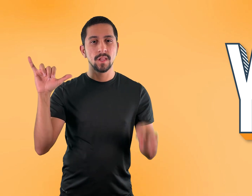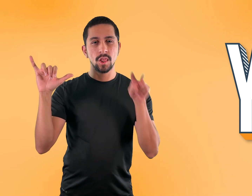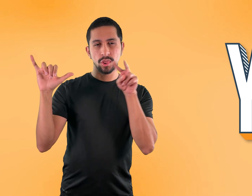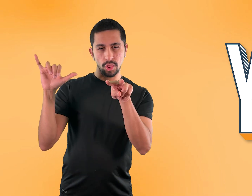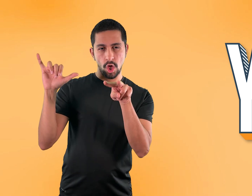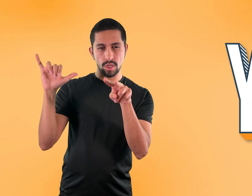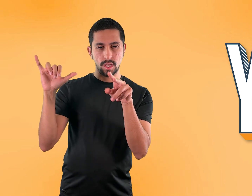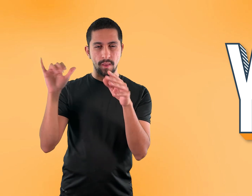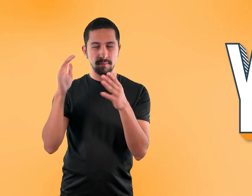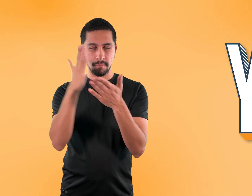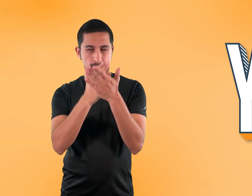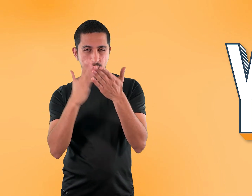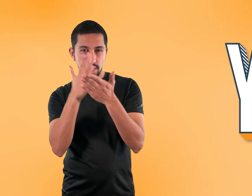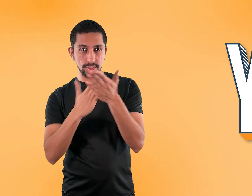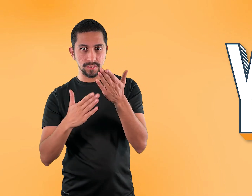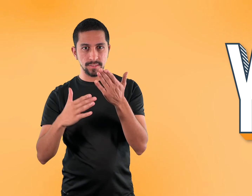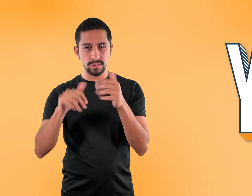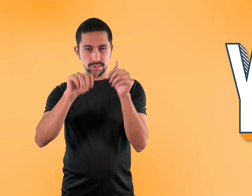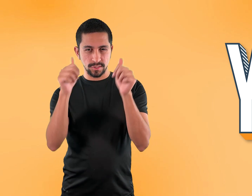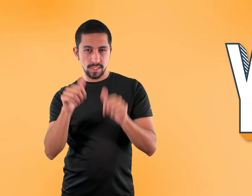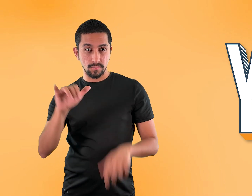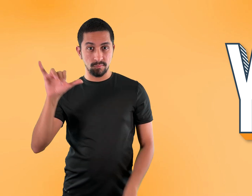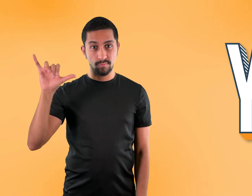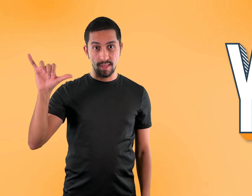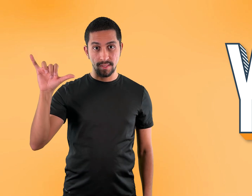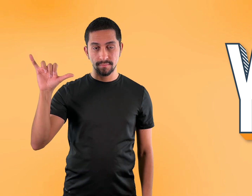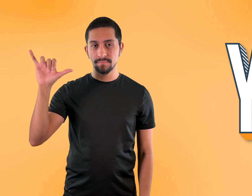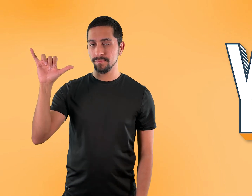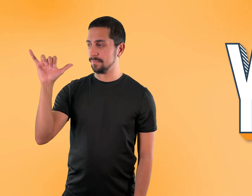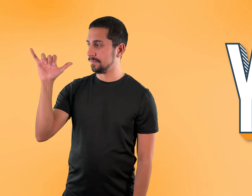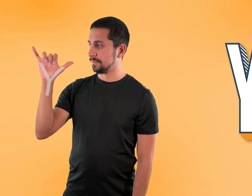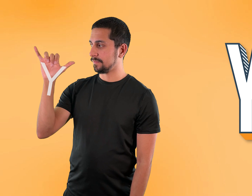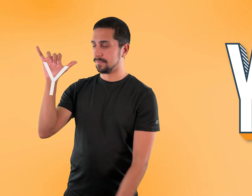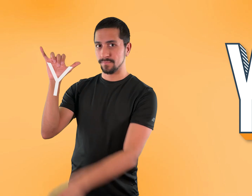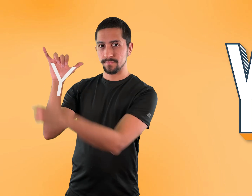Do you see the different parts of the letter here?